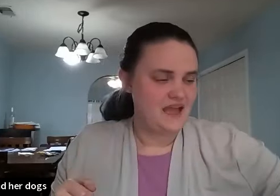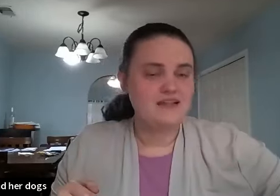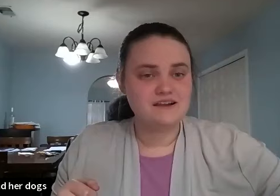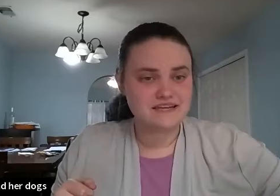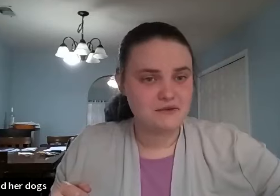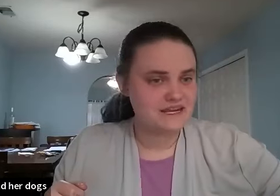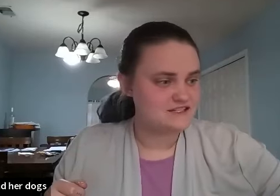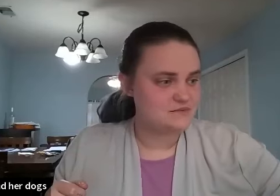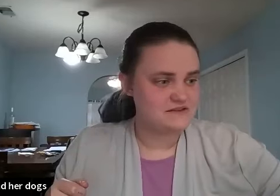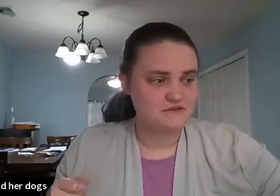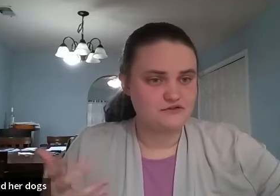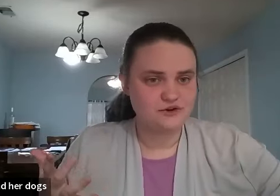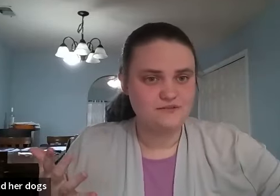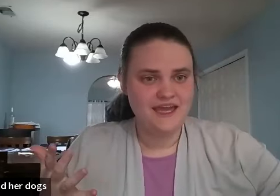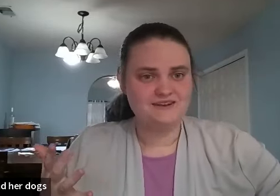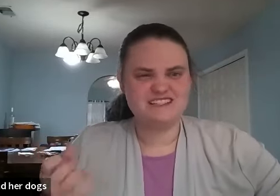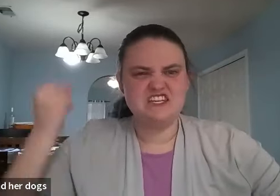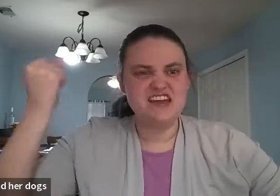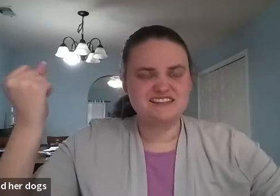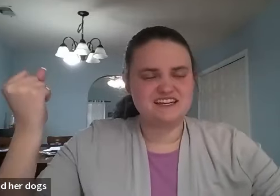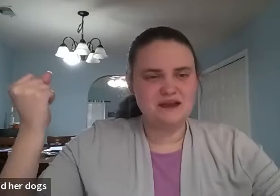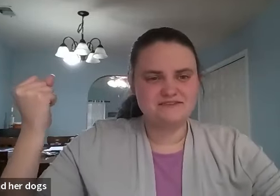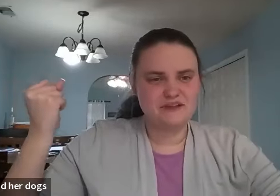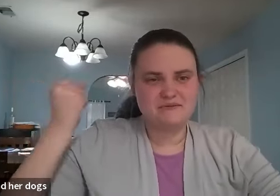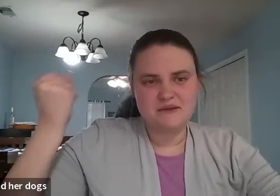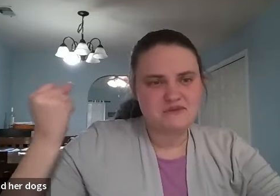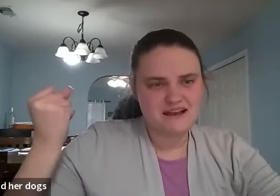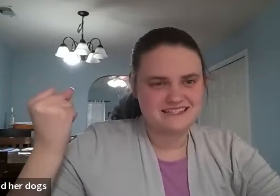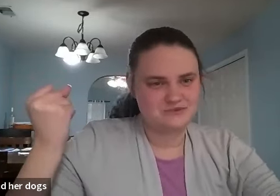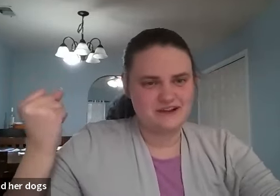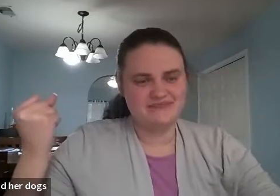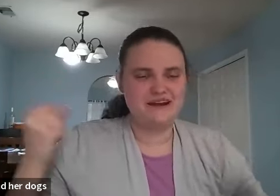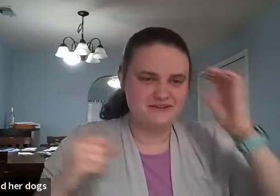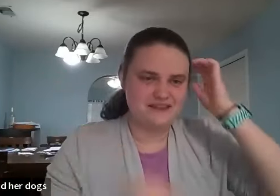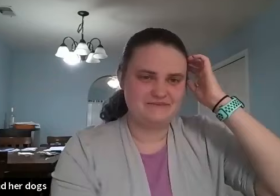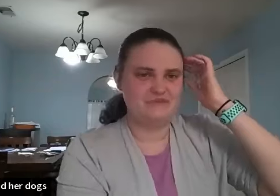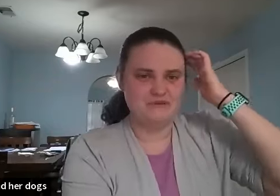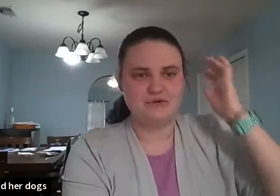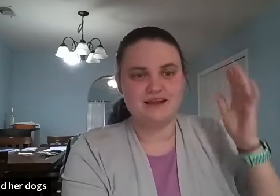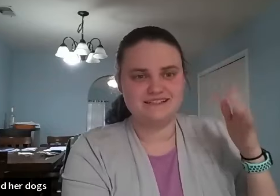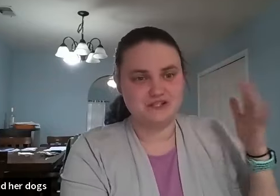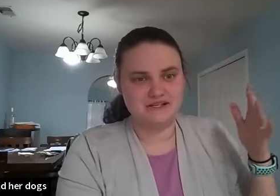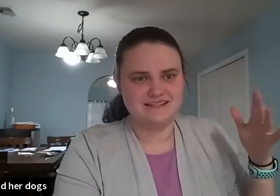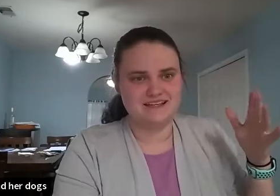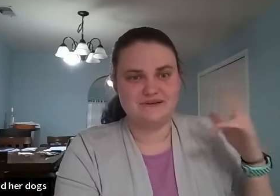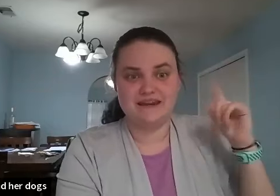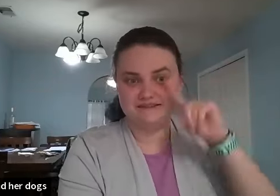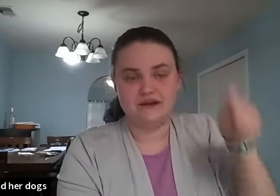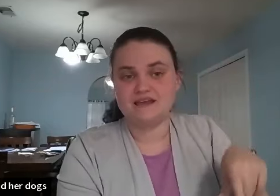I lucked out. Bananas are my favorite fruit. And I was like, yes, I don't have to really memorize this one. Whenever like we would practice learning signs and they would ask